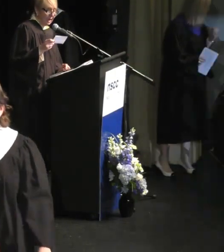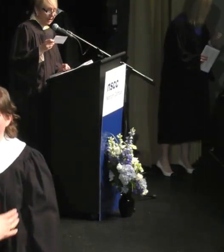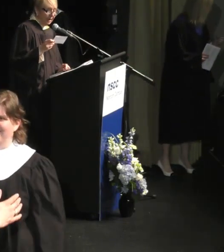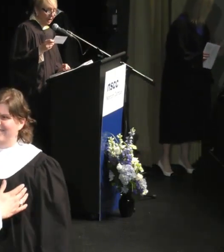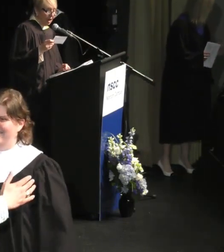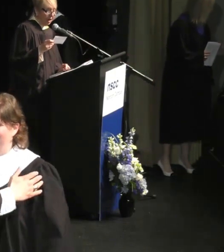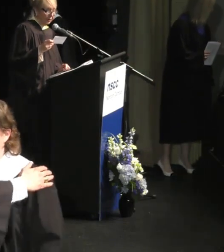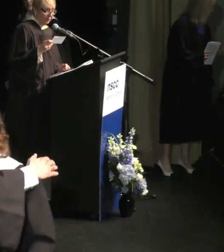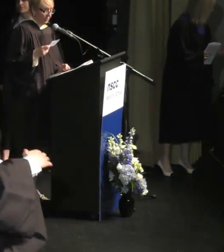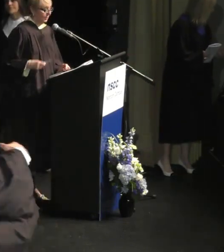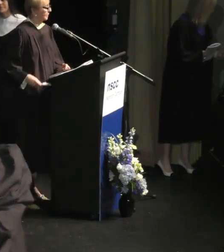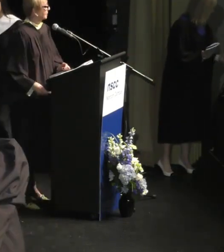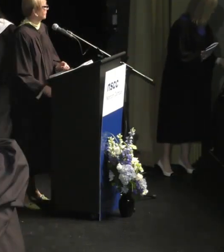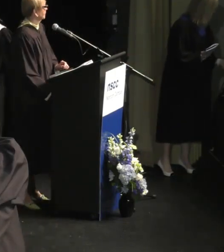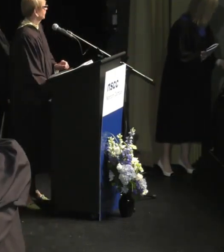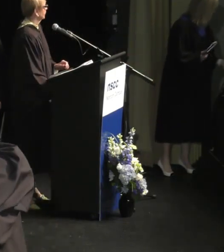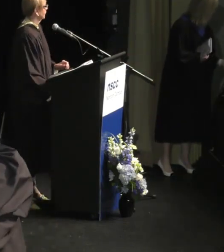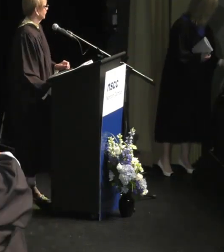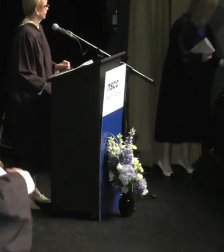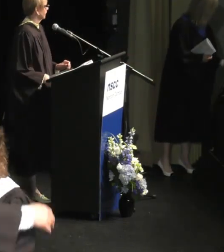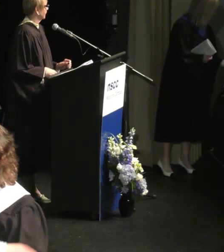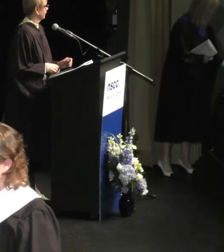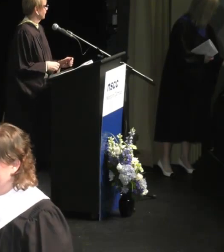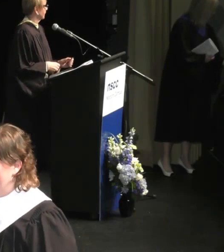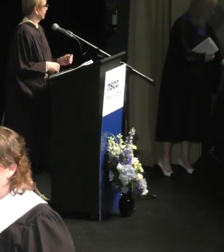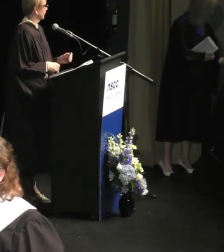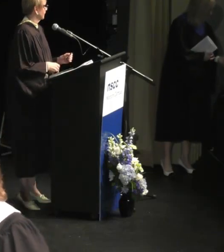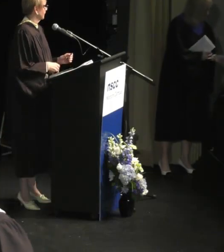Kristen Hanna, honors.